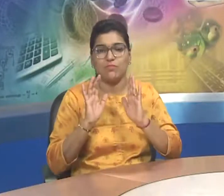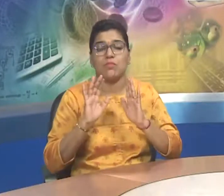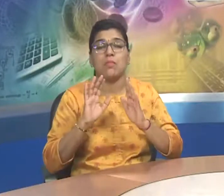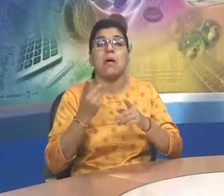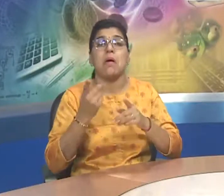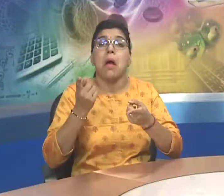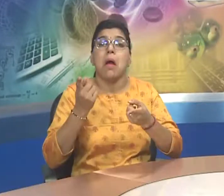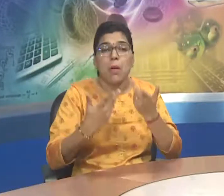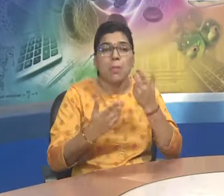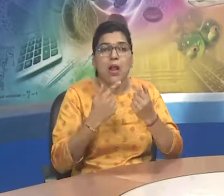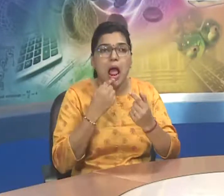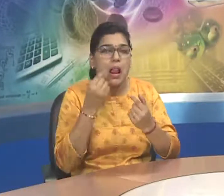Listeners.